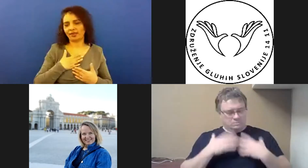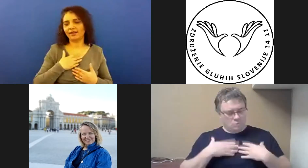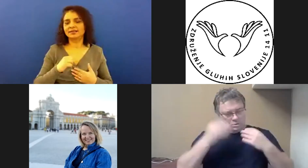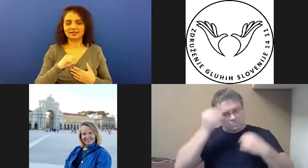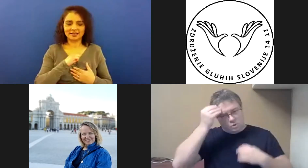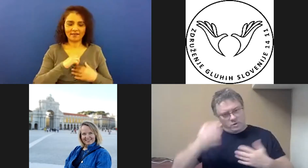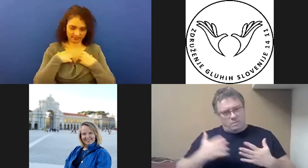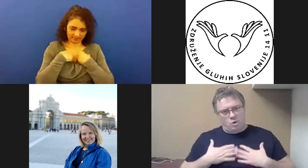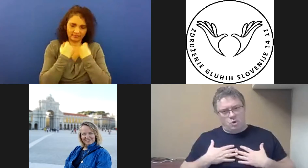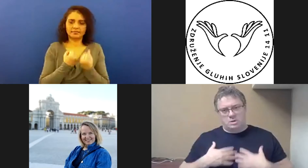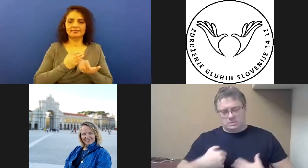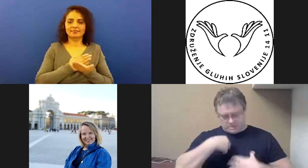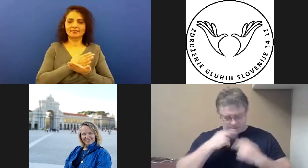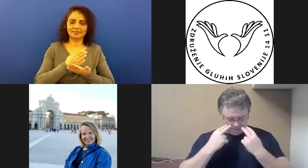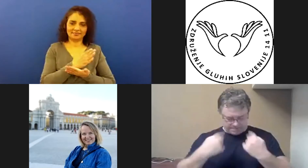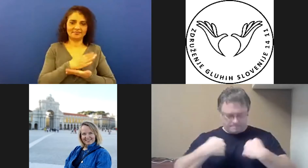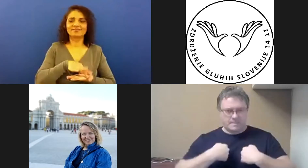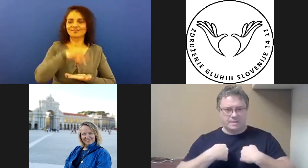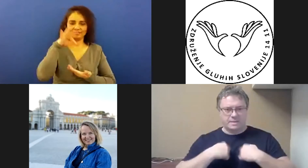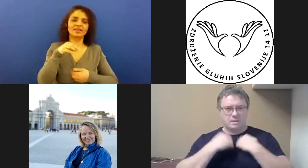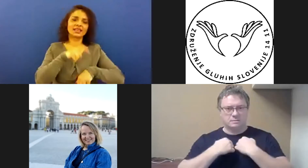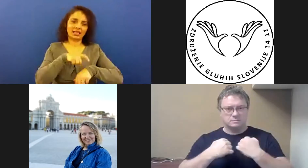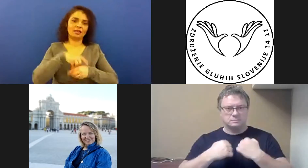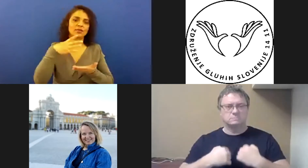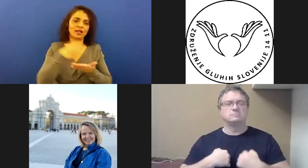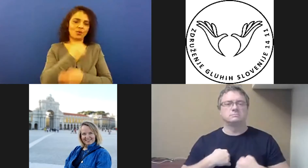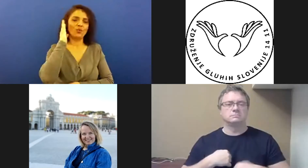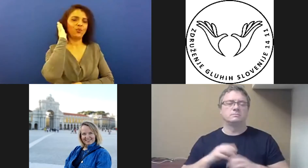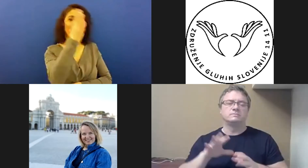Sure enough, you respected your family values and traditions.